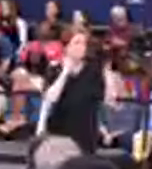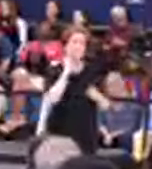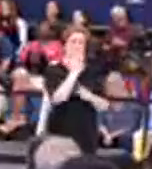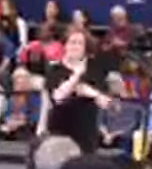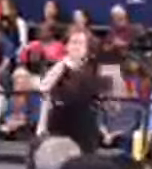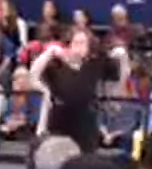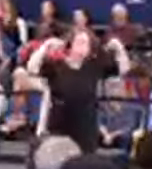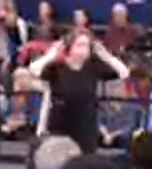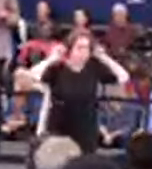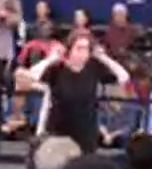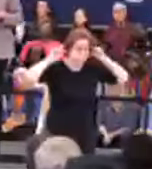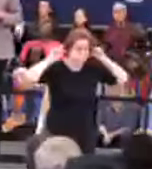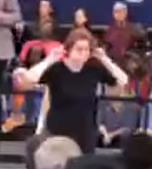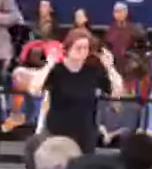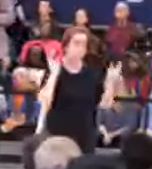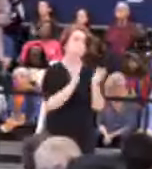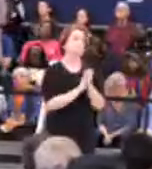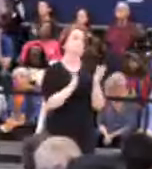aids.